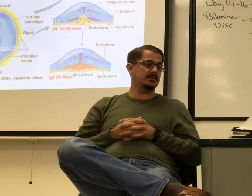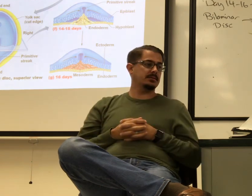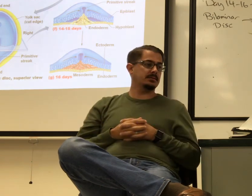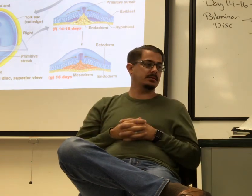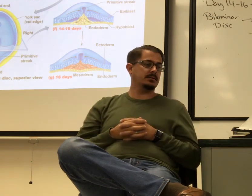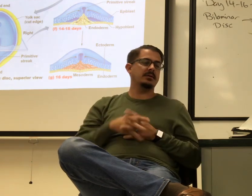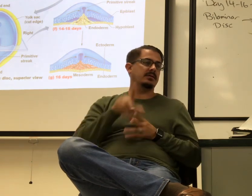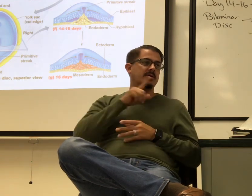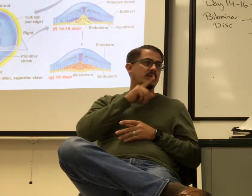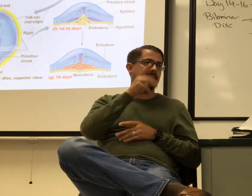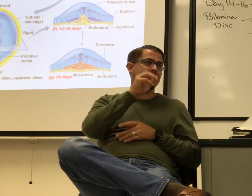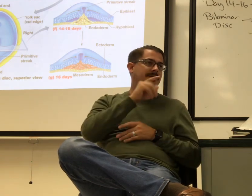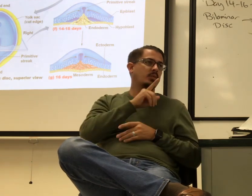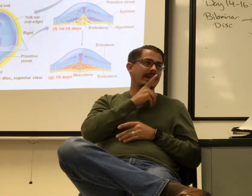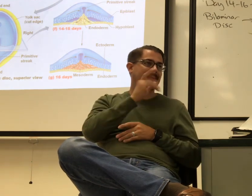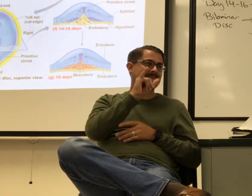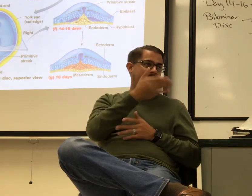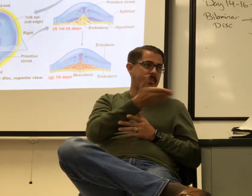It's the same thing.